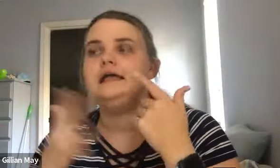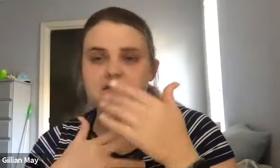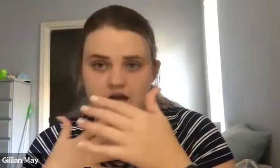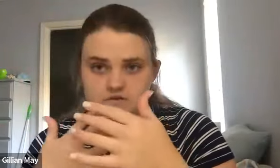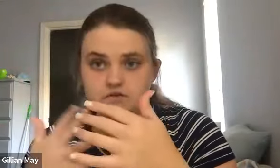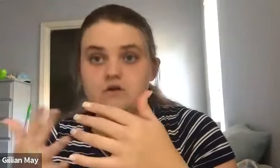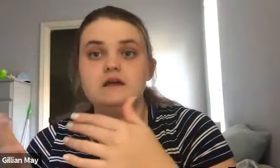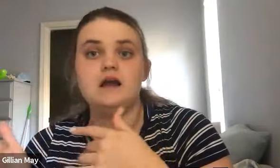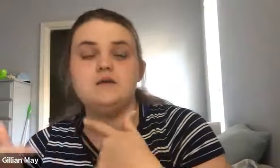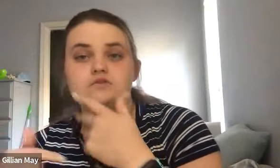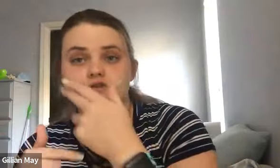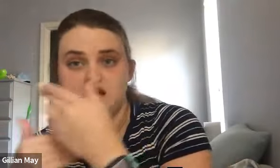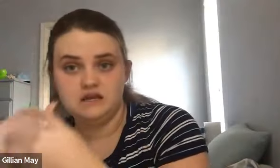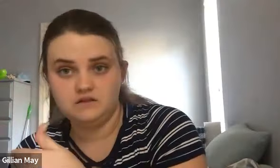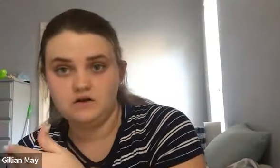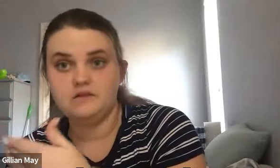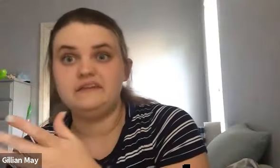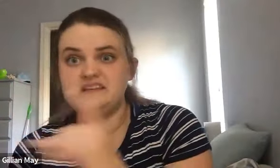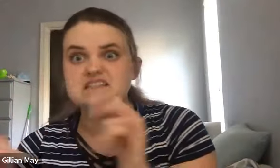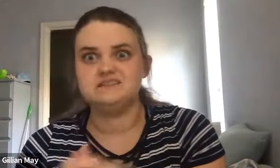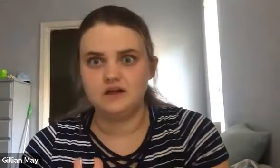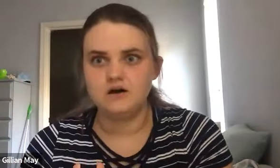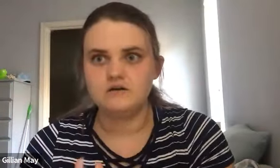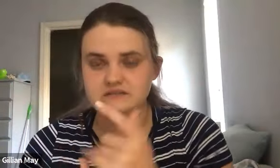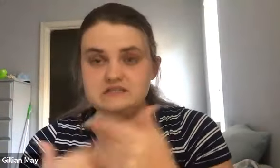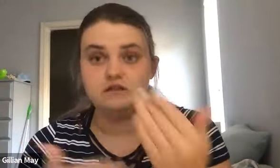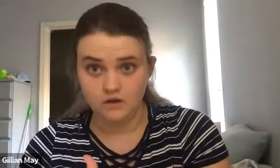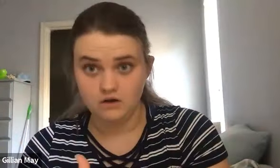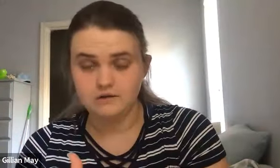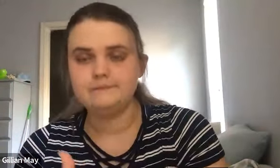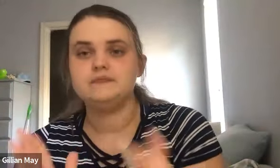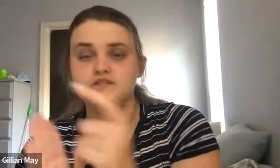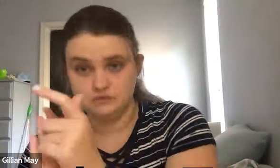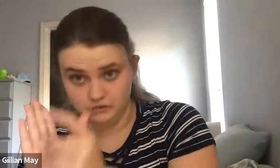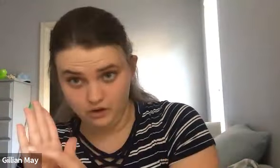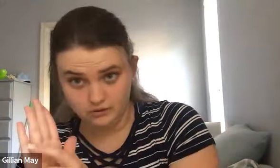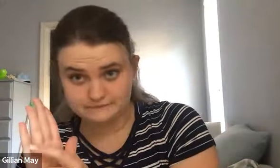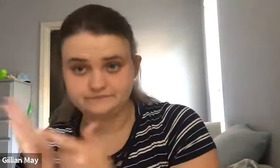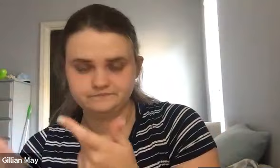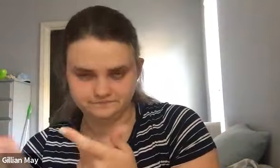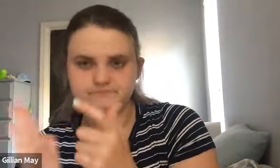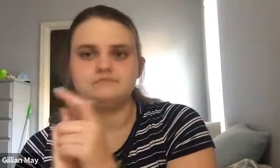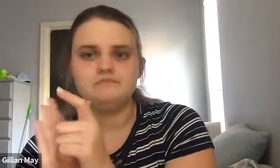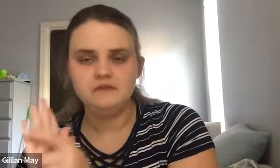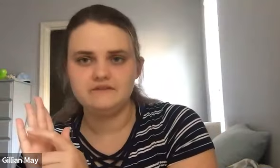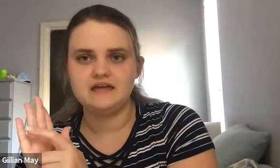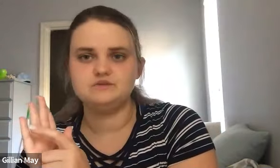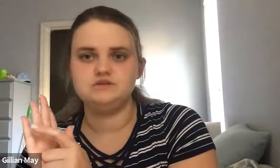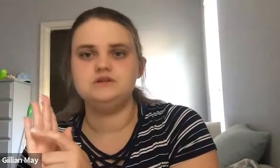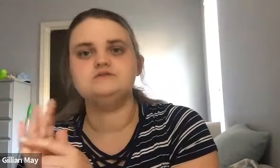any types of law. Like I'm creating a law. Like this is law. This is the law. So law. And that's what you would use